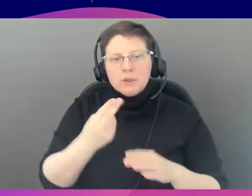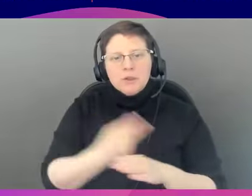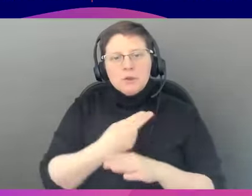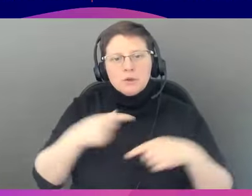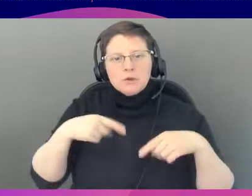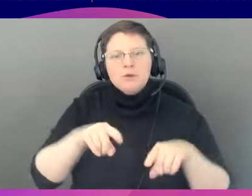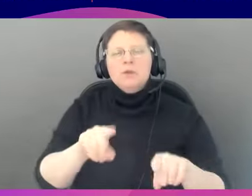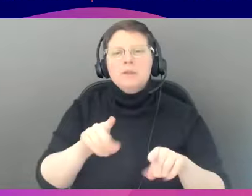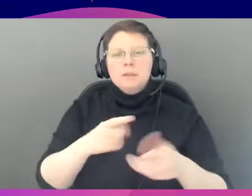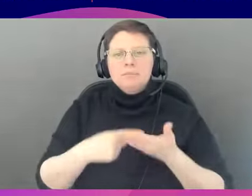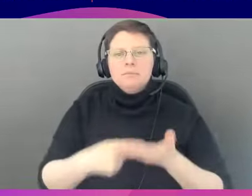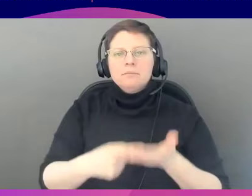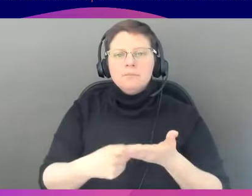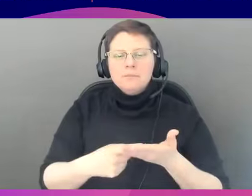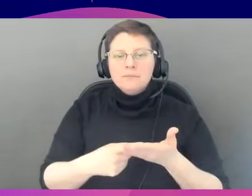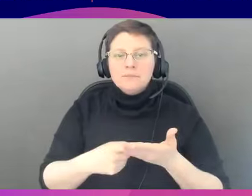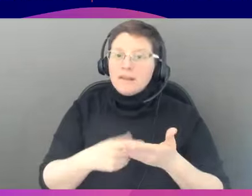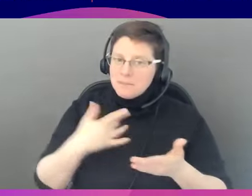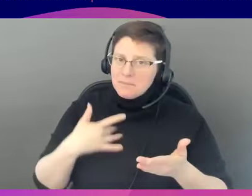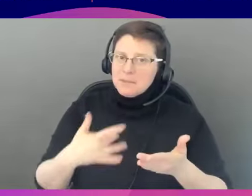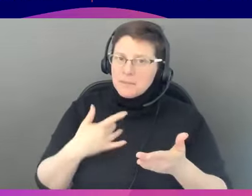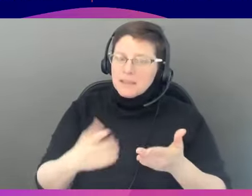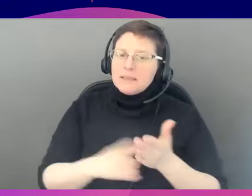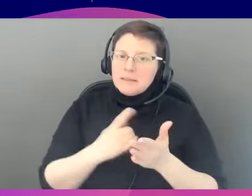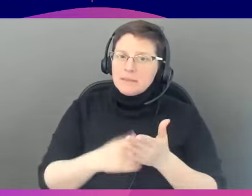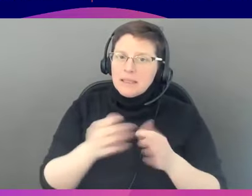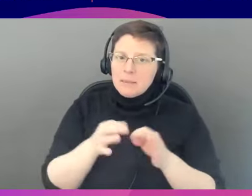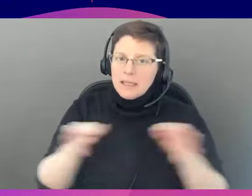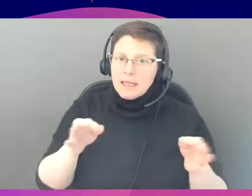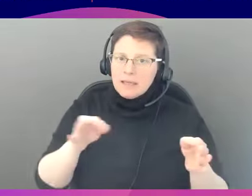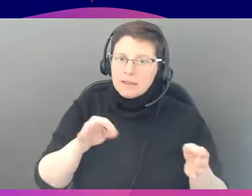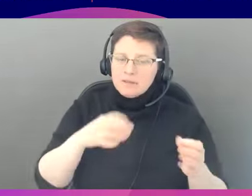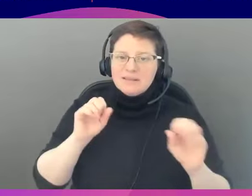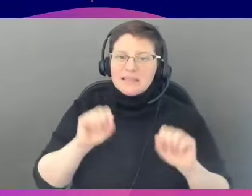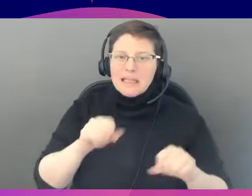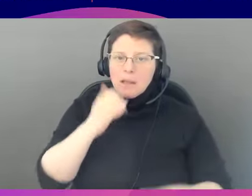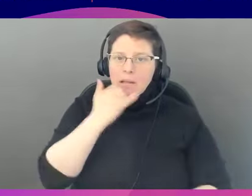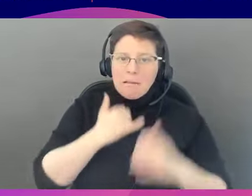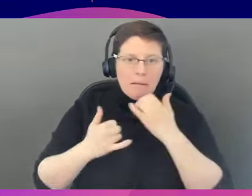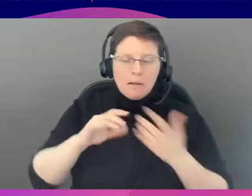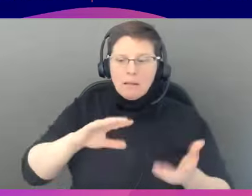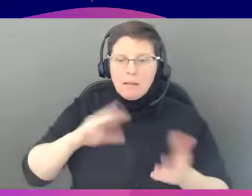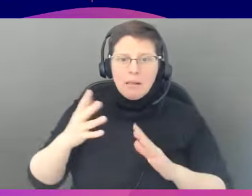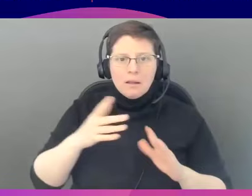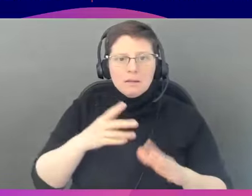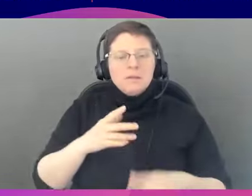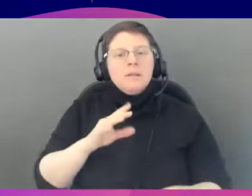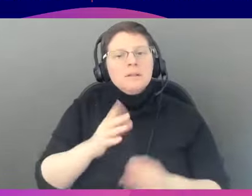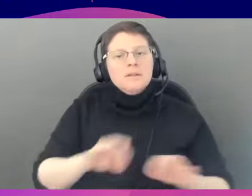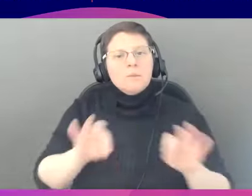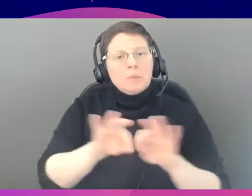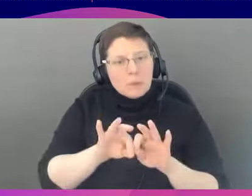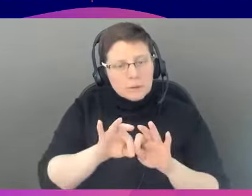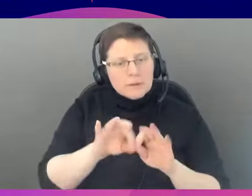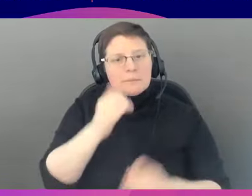that language can be misused and mistakes can be made, and so we encourage everyone to have an openness to